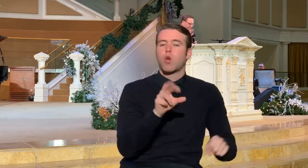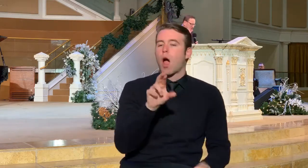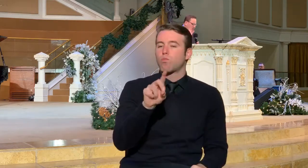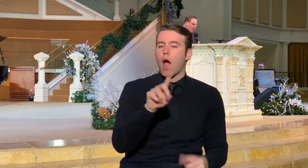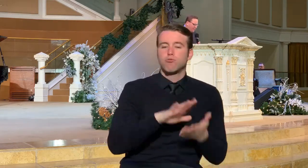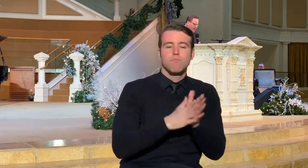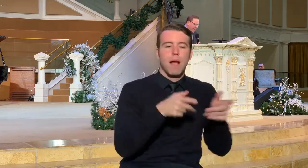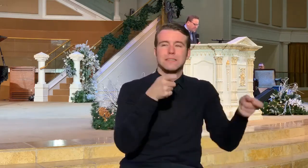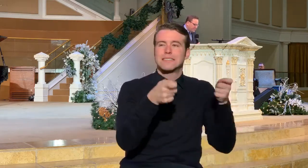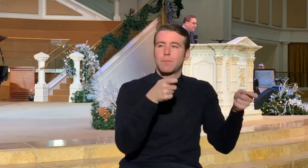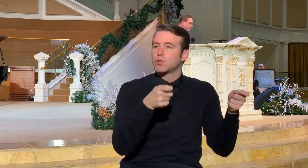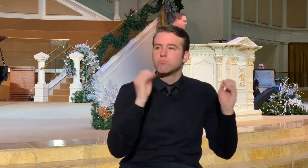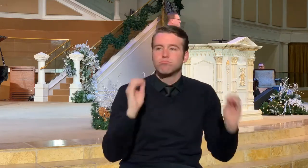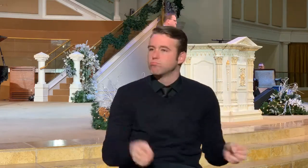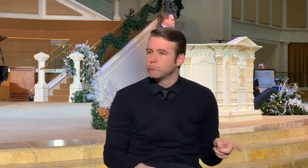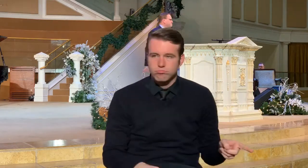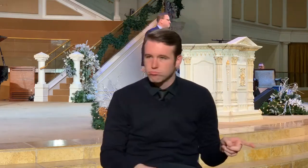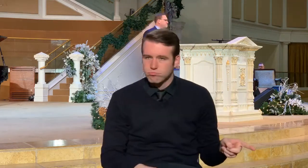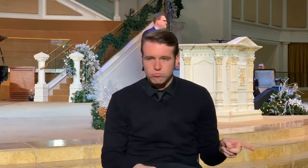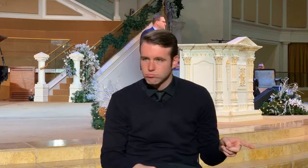be a scepter for God's people.